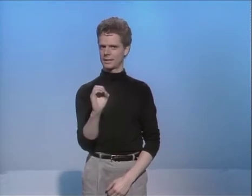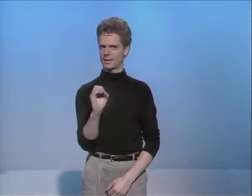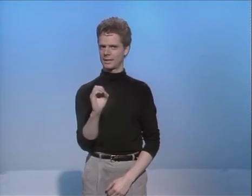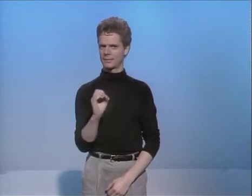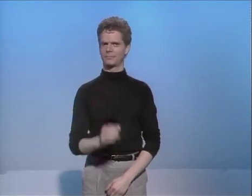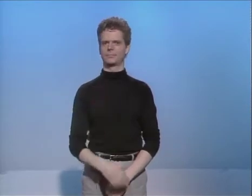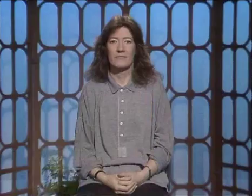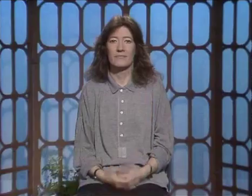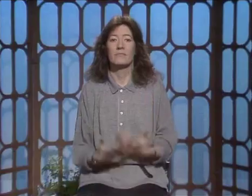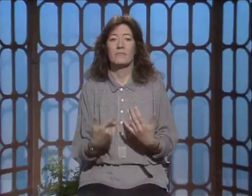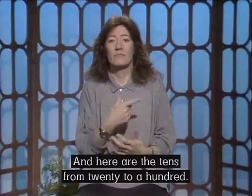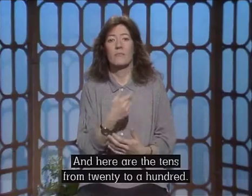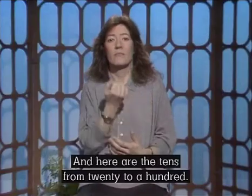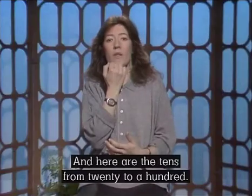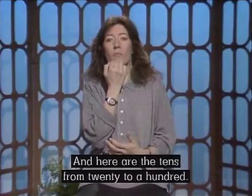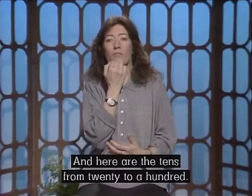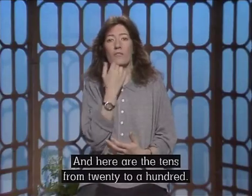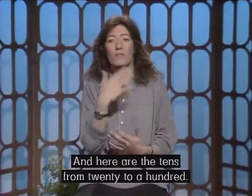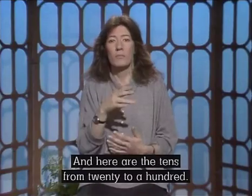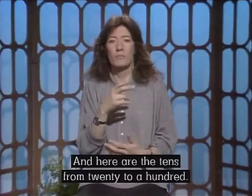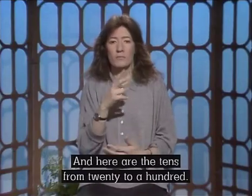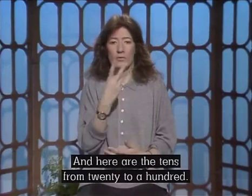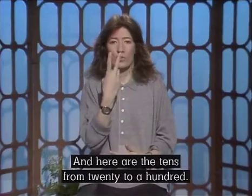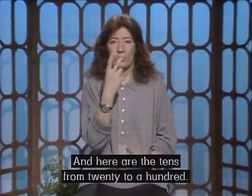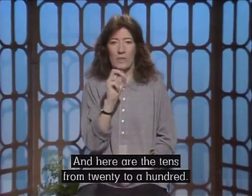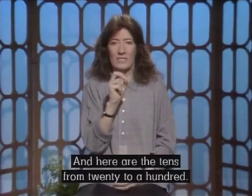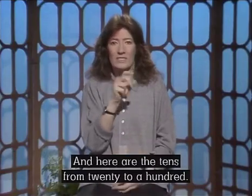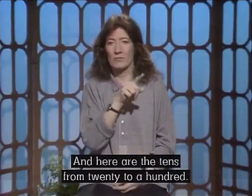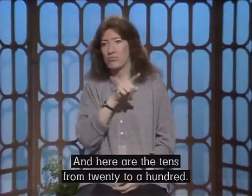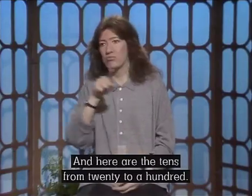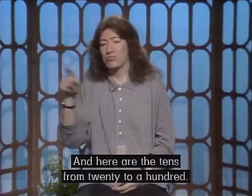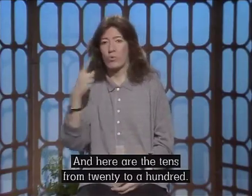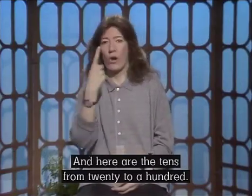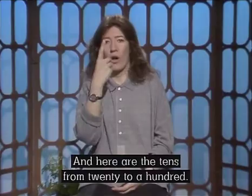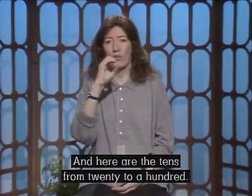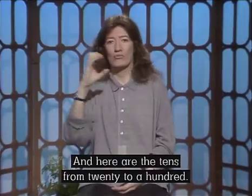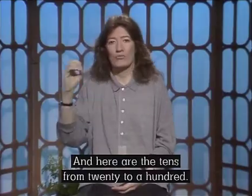20. And here are the tens from 20 to 100.